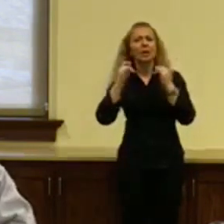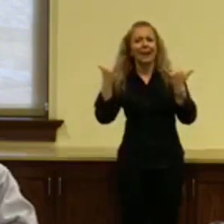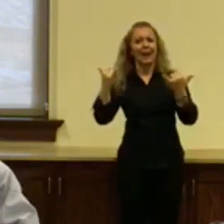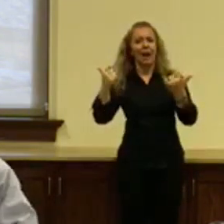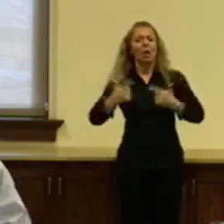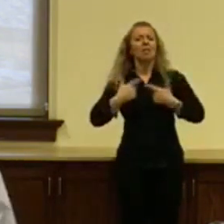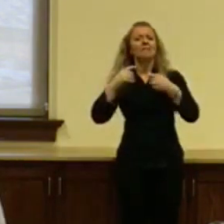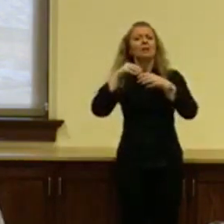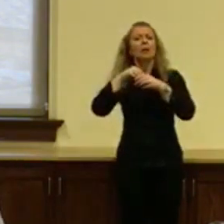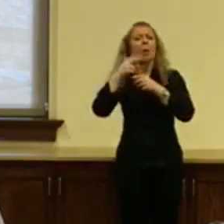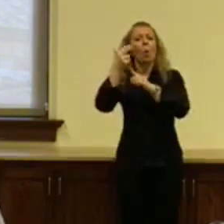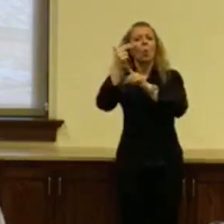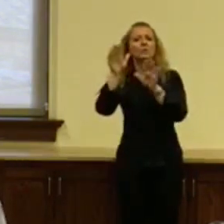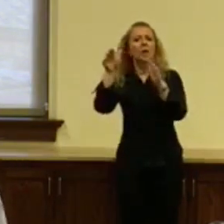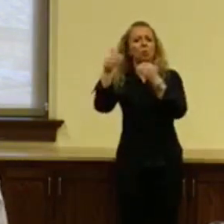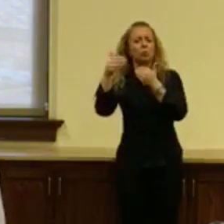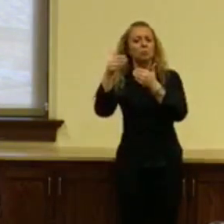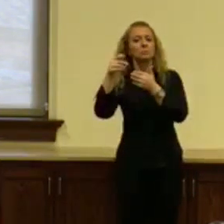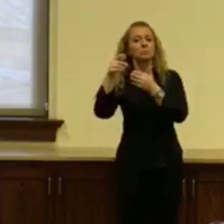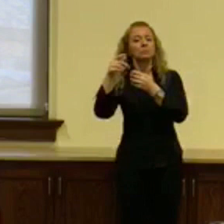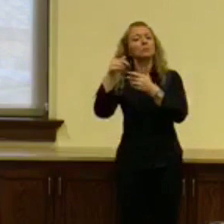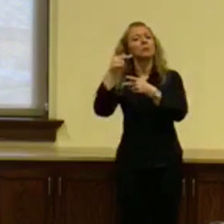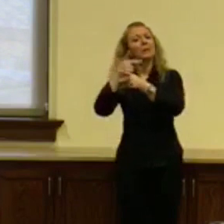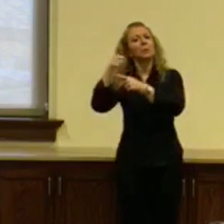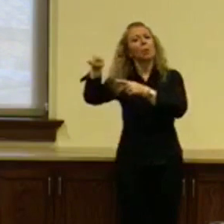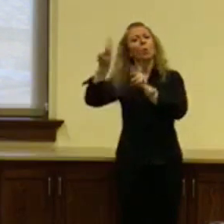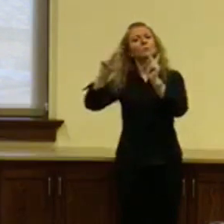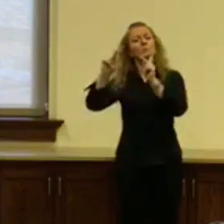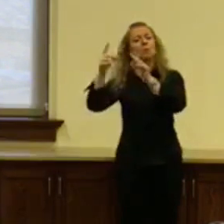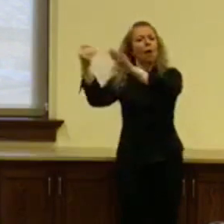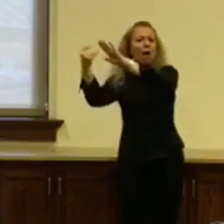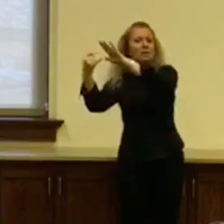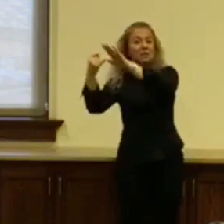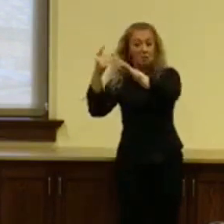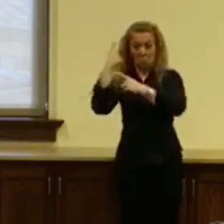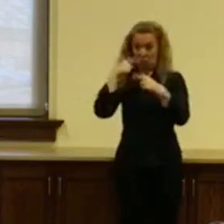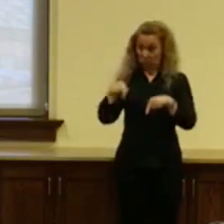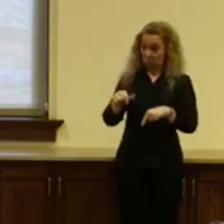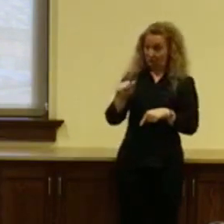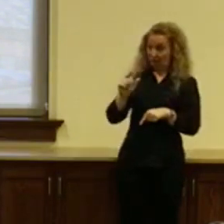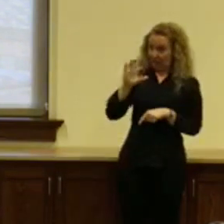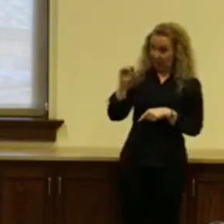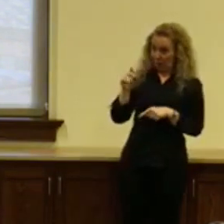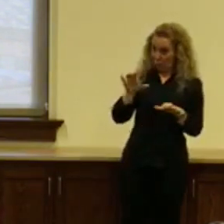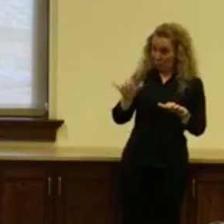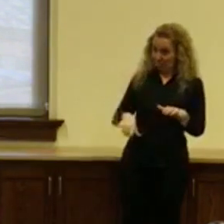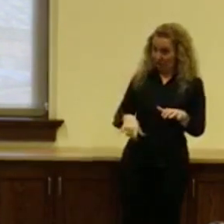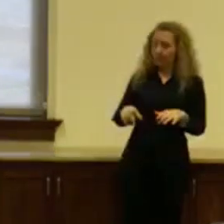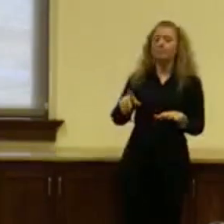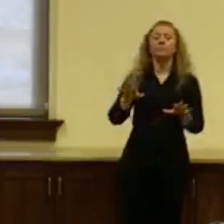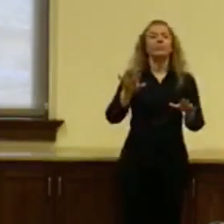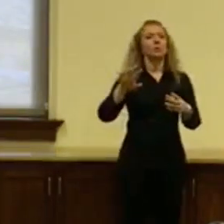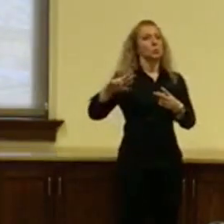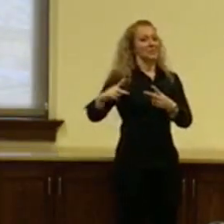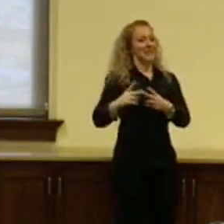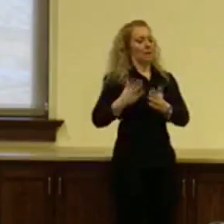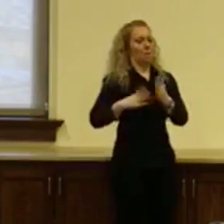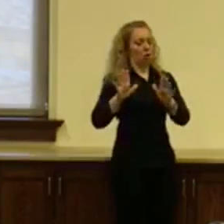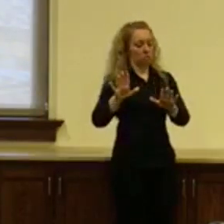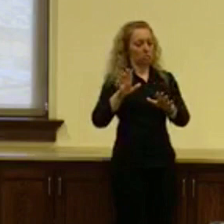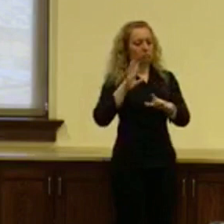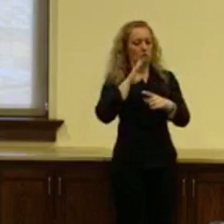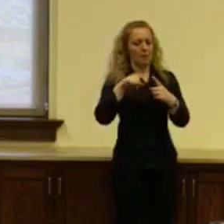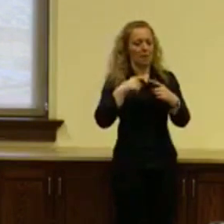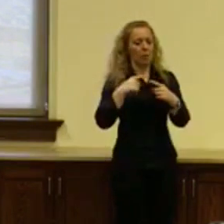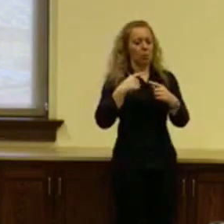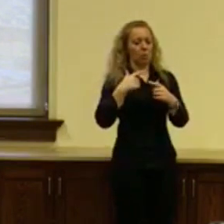which allows this population to better self-isolate. Is Allegheny County considering this? On the second part of that question, our